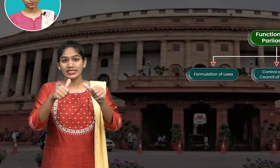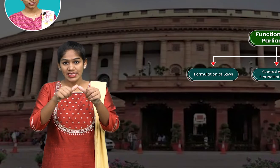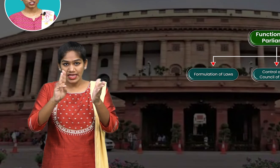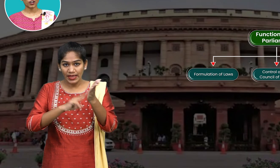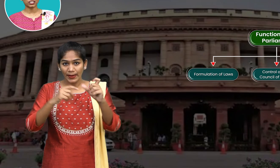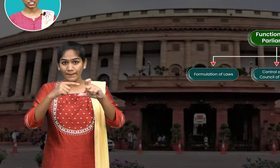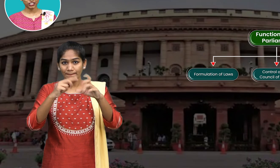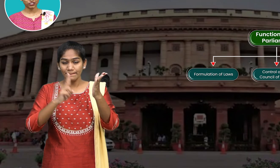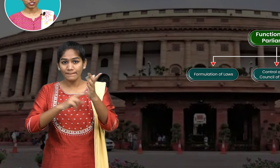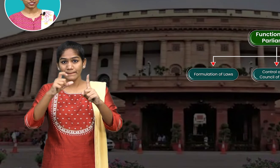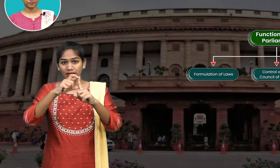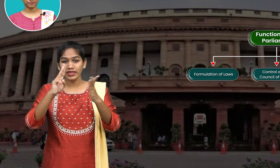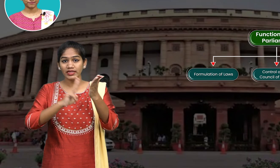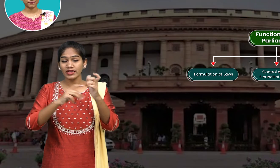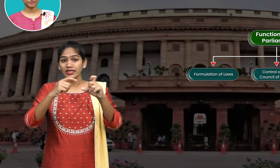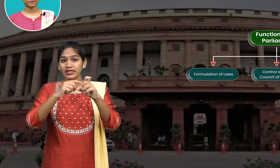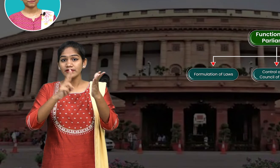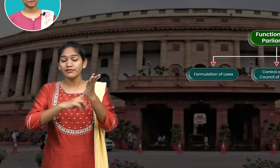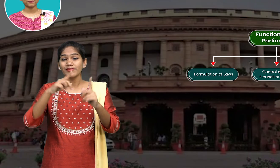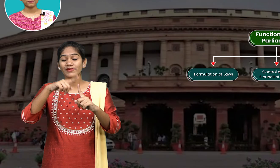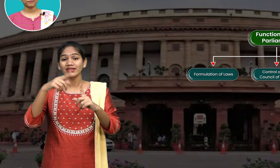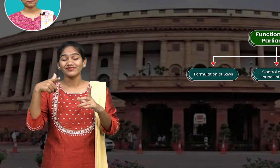amendment to the Constitution.